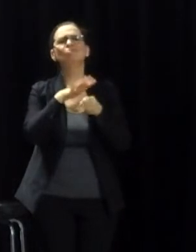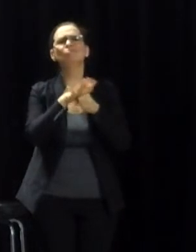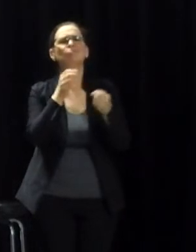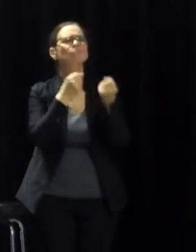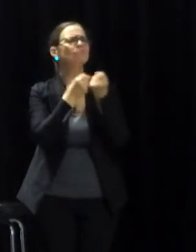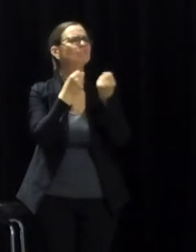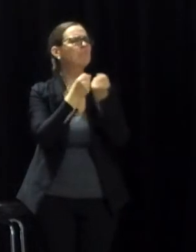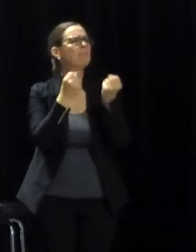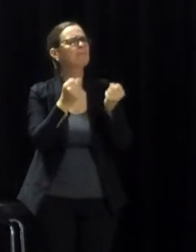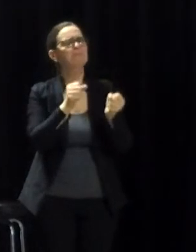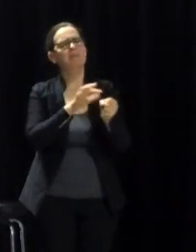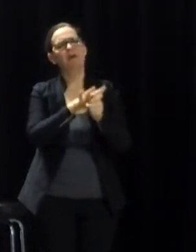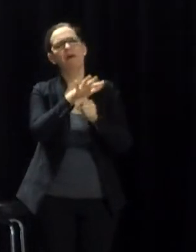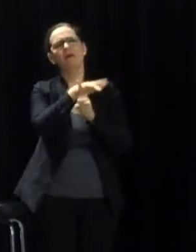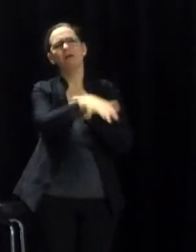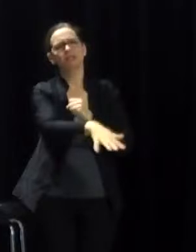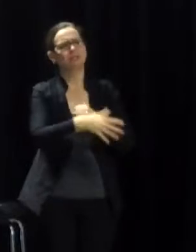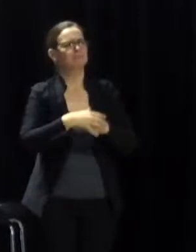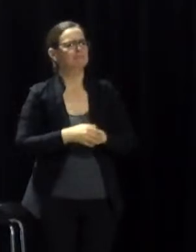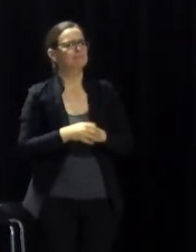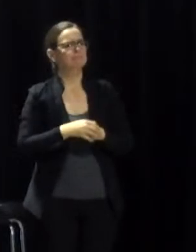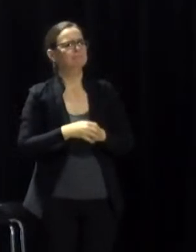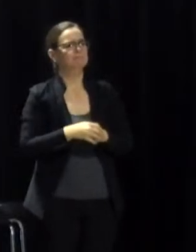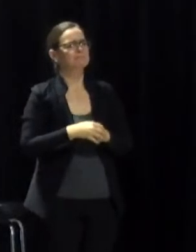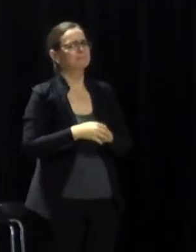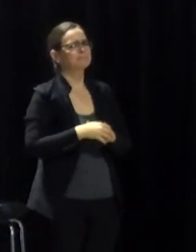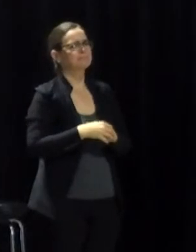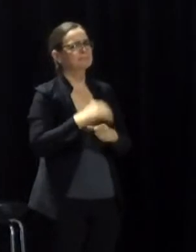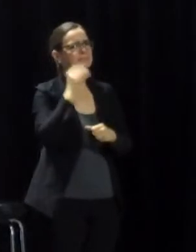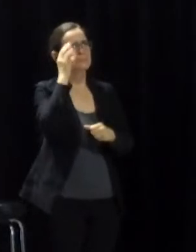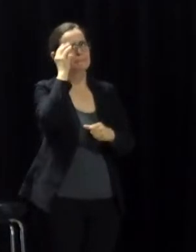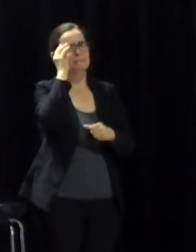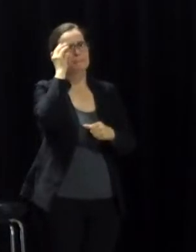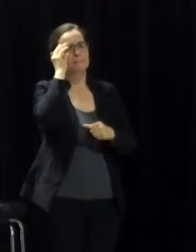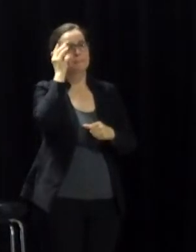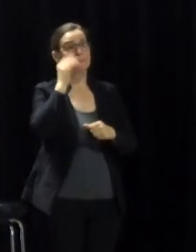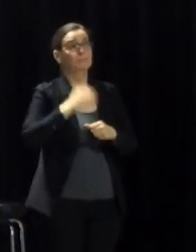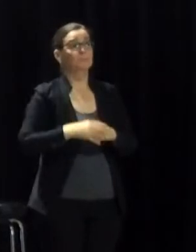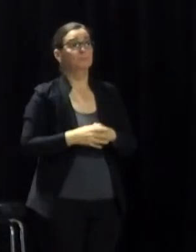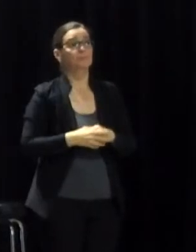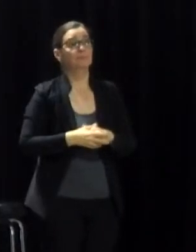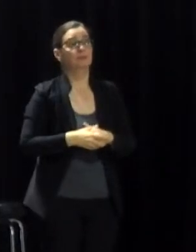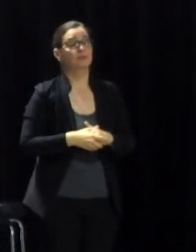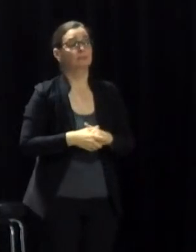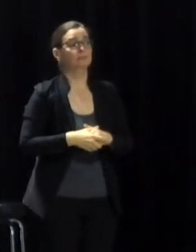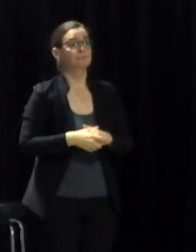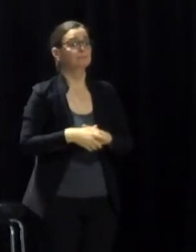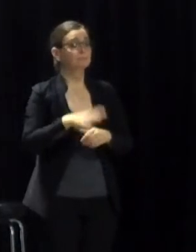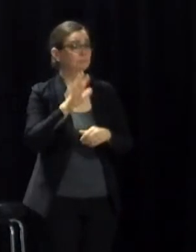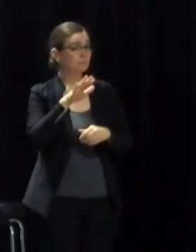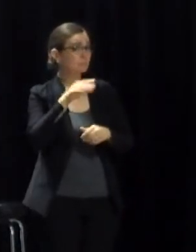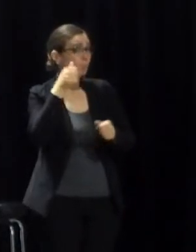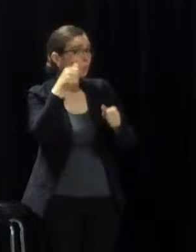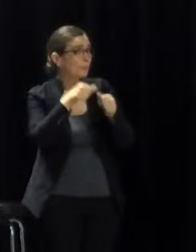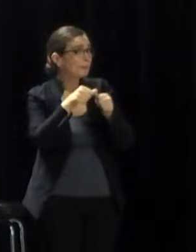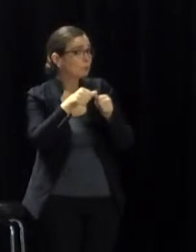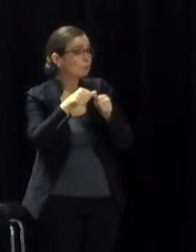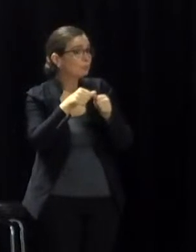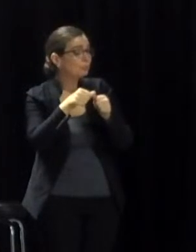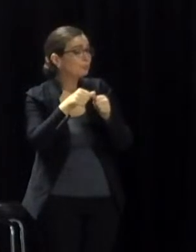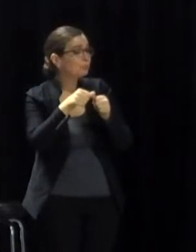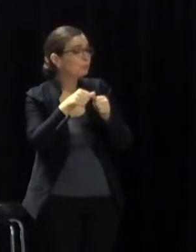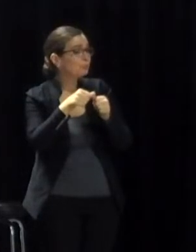whole county's business is open, right? Yeah. So. Yeah. Remember, public health is more than